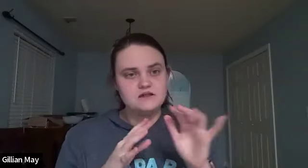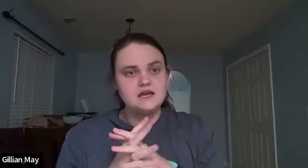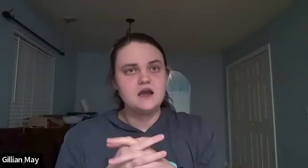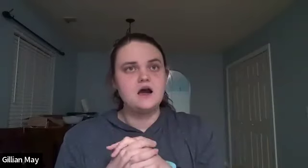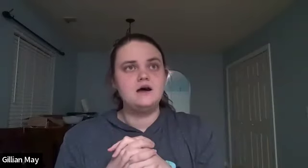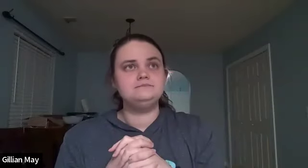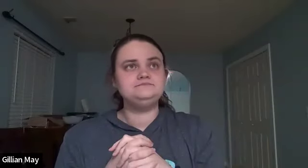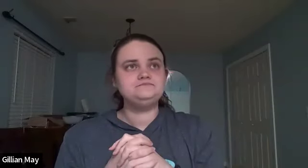spelling,